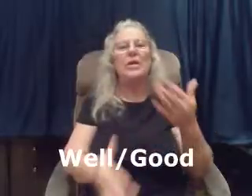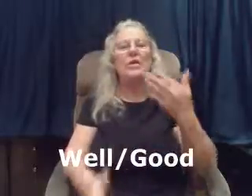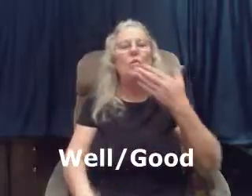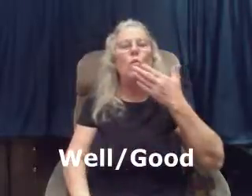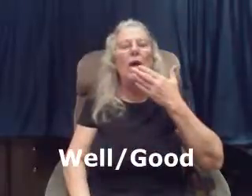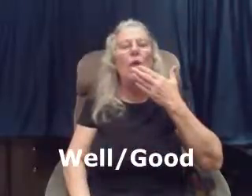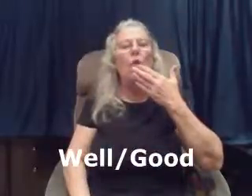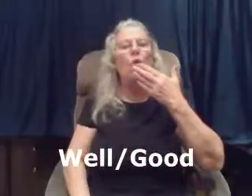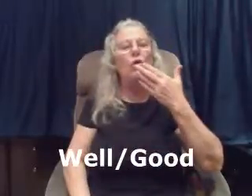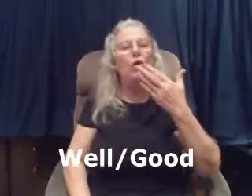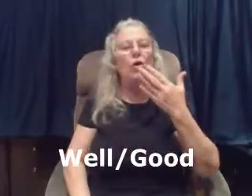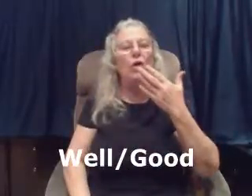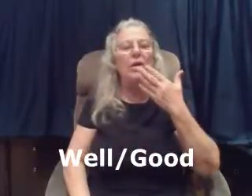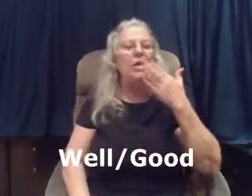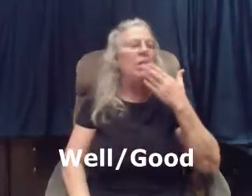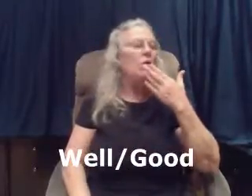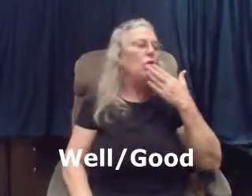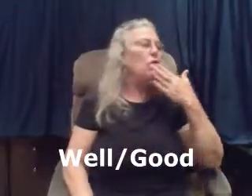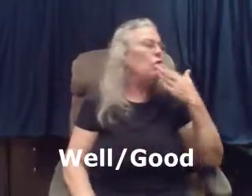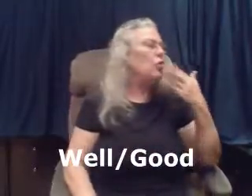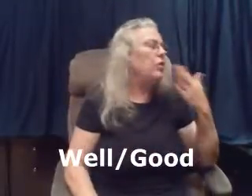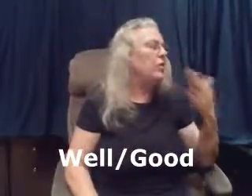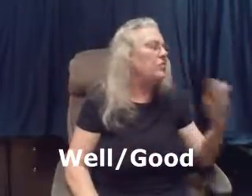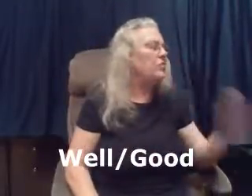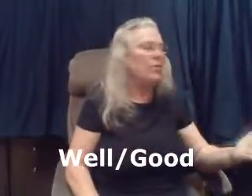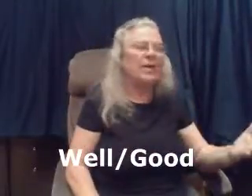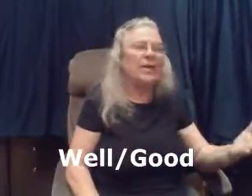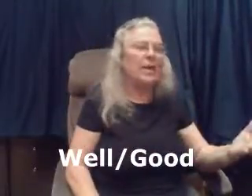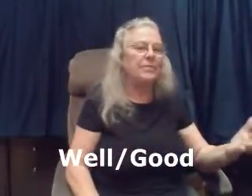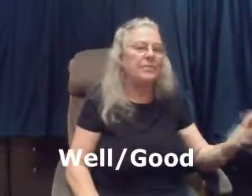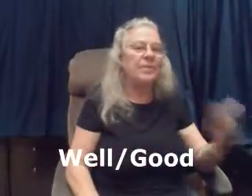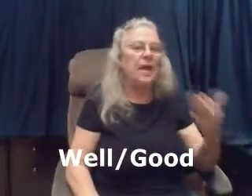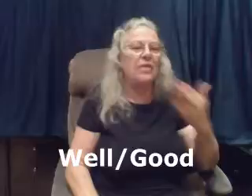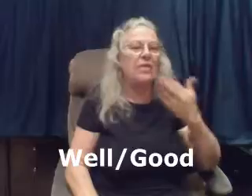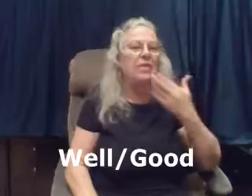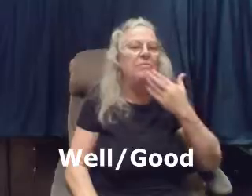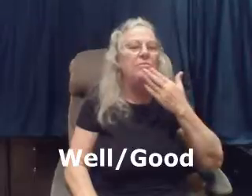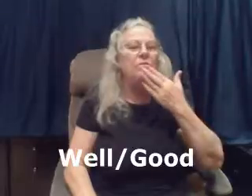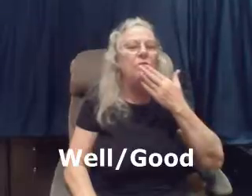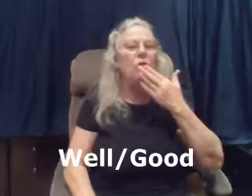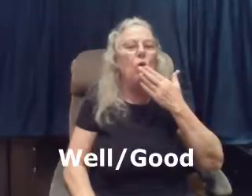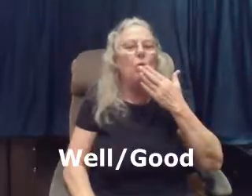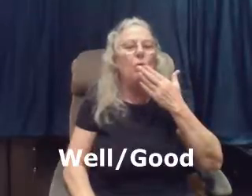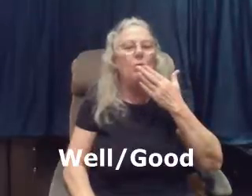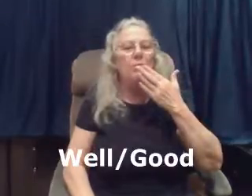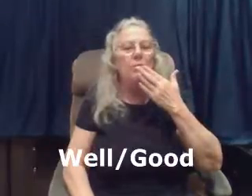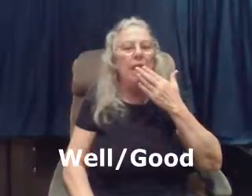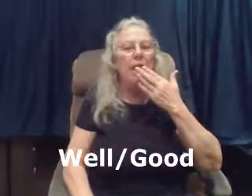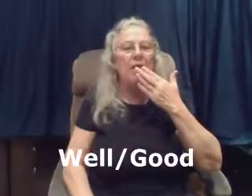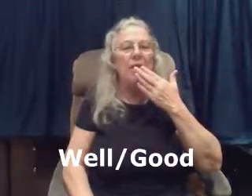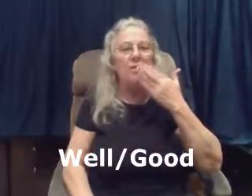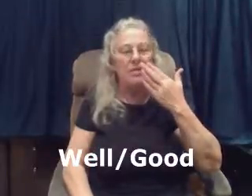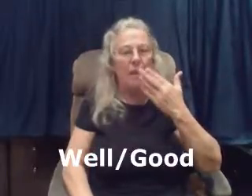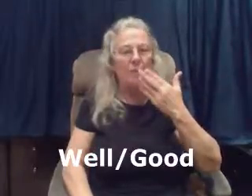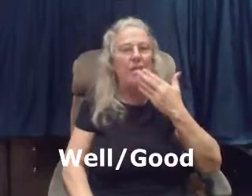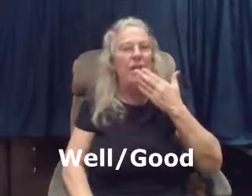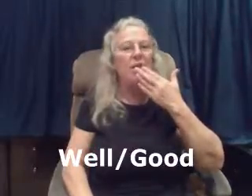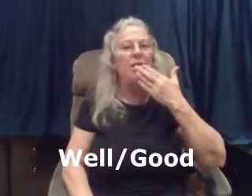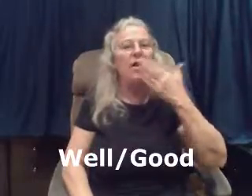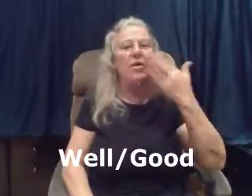Is well or good. Good things from the lips. Take the open hand, dominant hand,